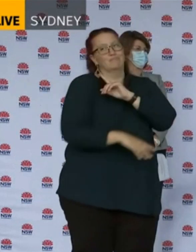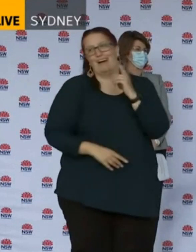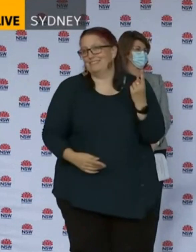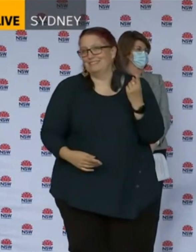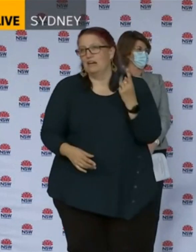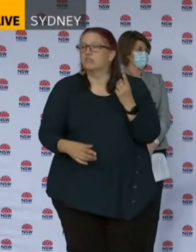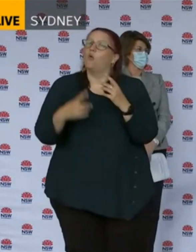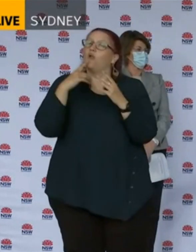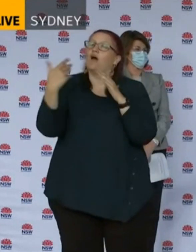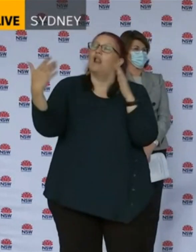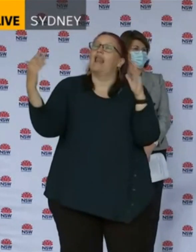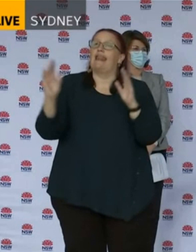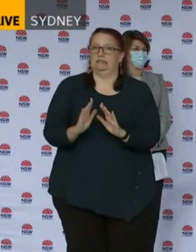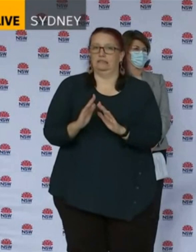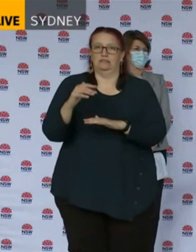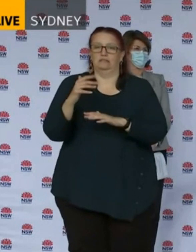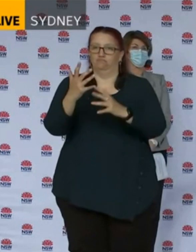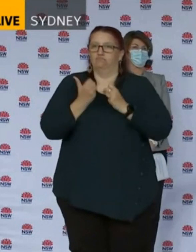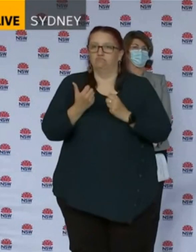you maintain that social distancing.